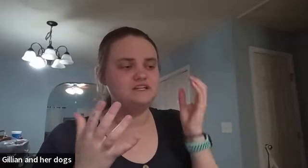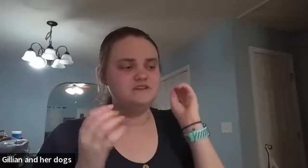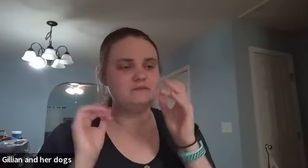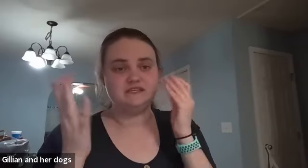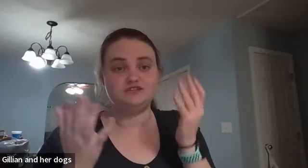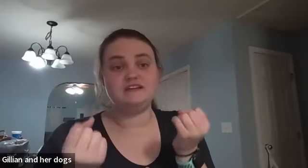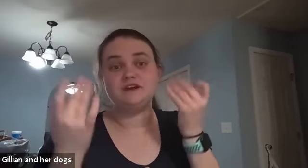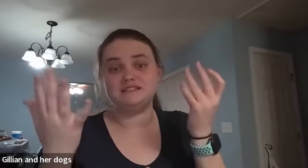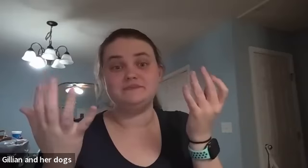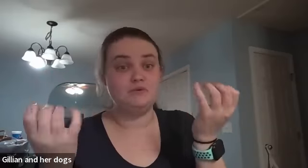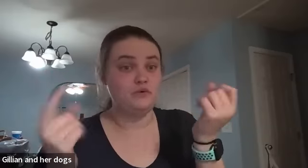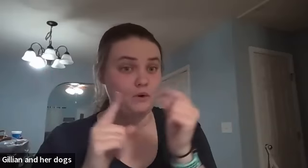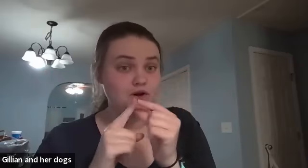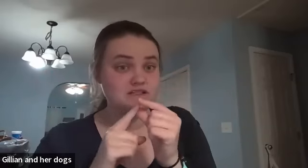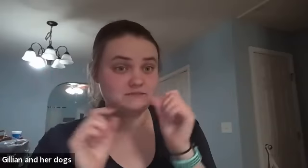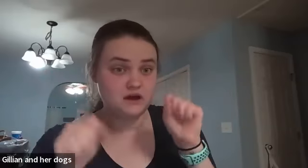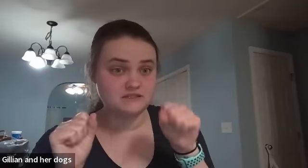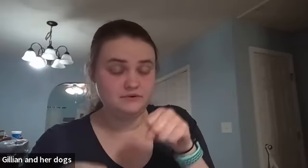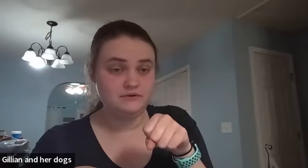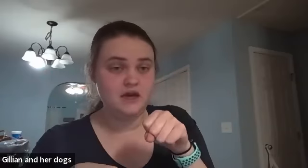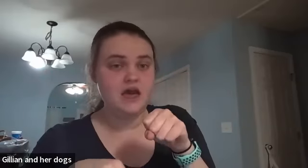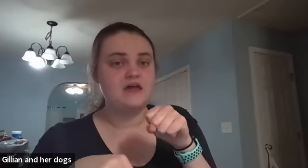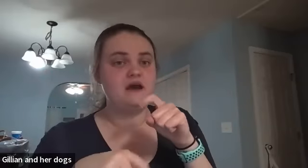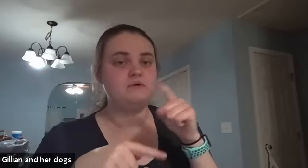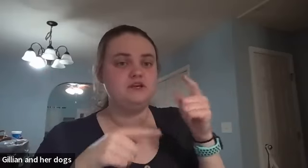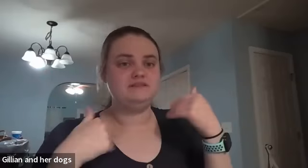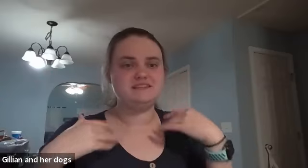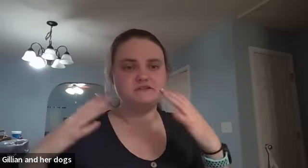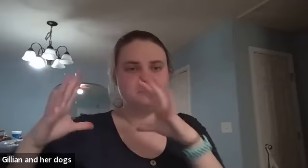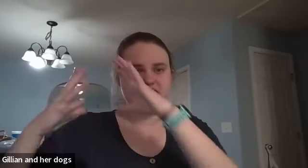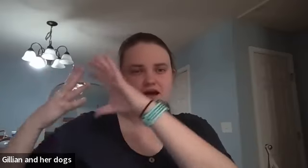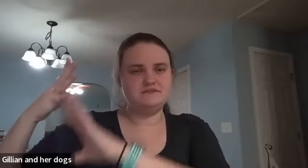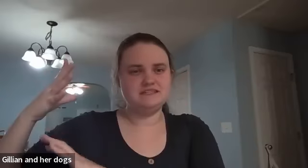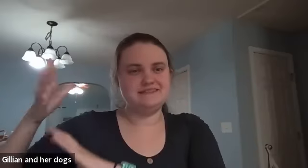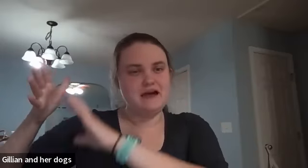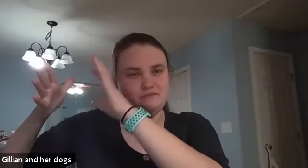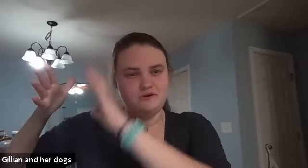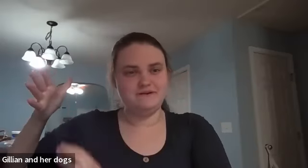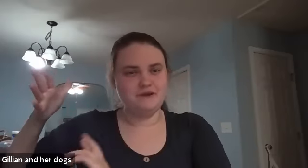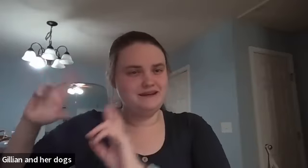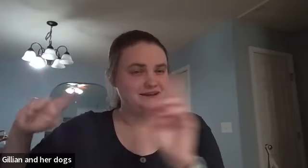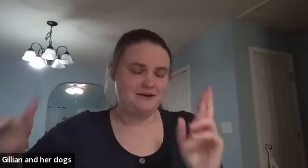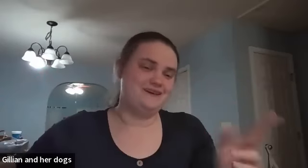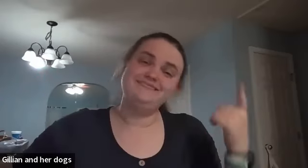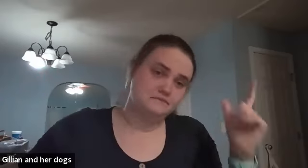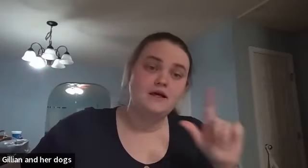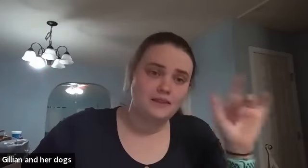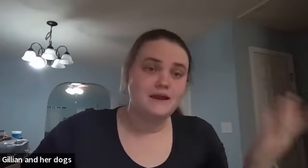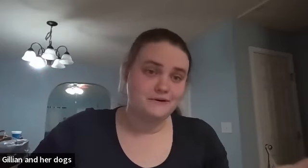to give you guys as many of the words as possible. And that way you at least kind of almost have this library ready to go. I mean, library,